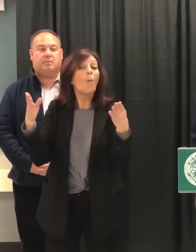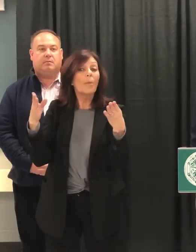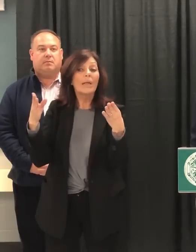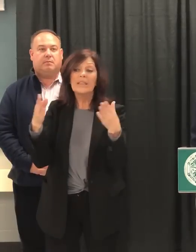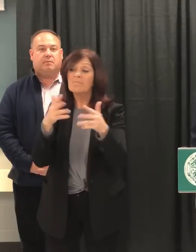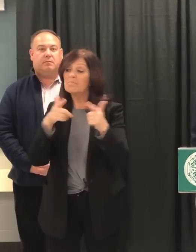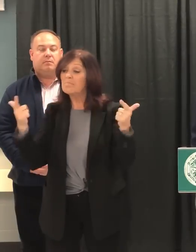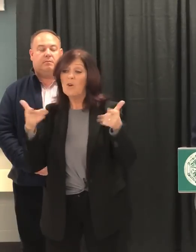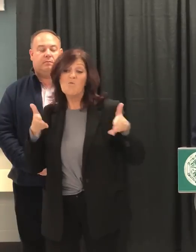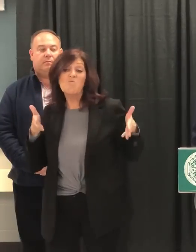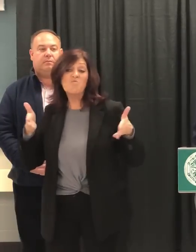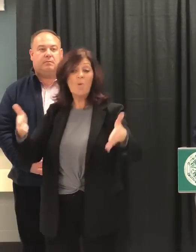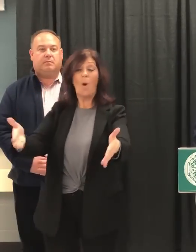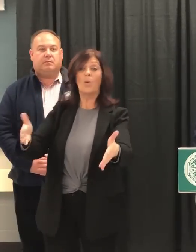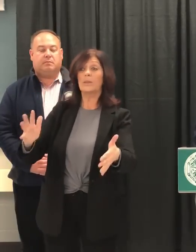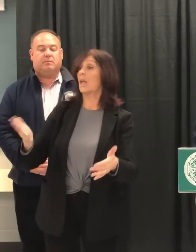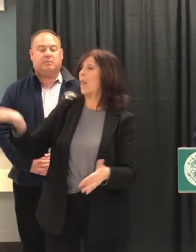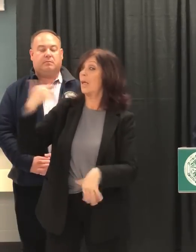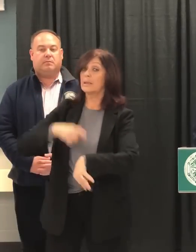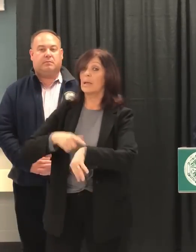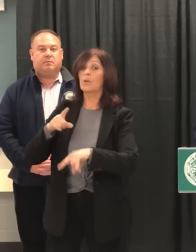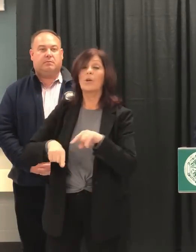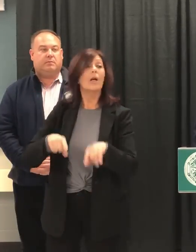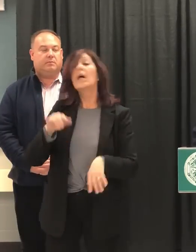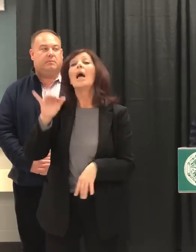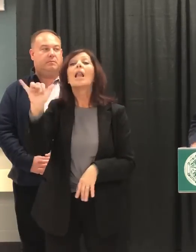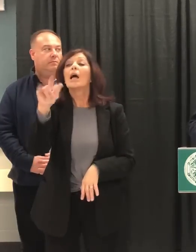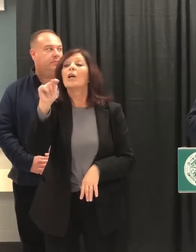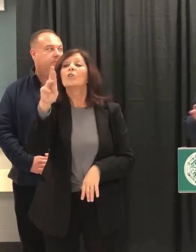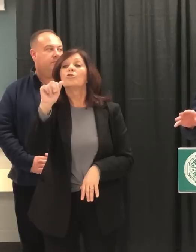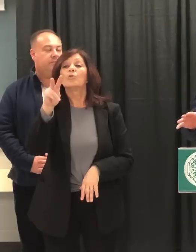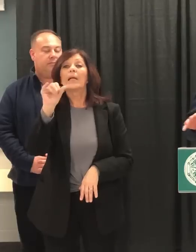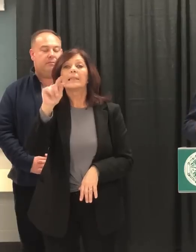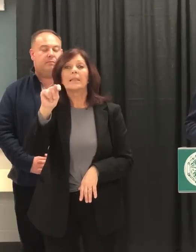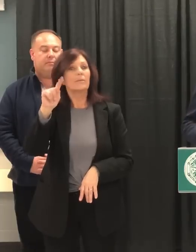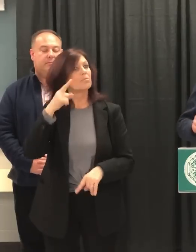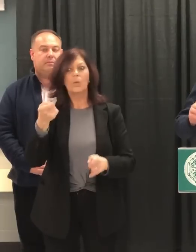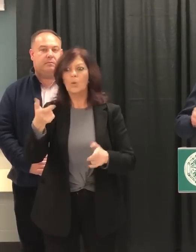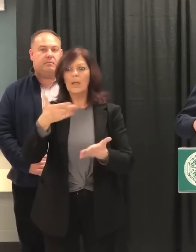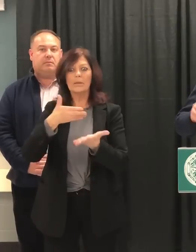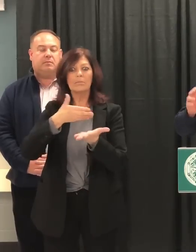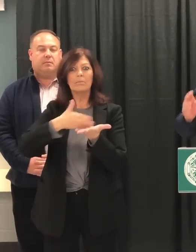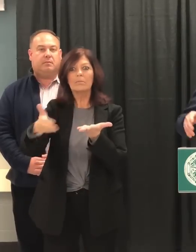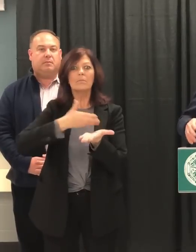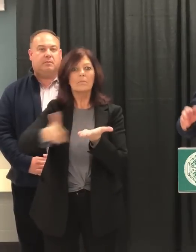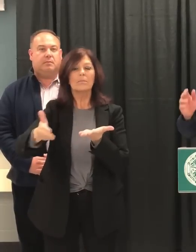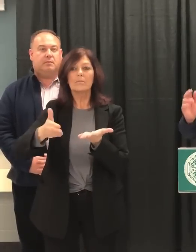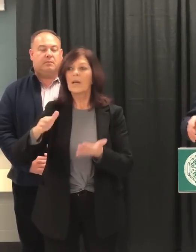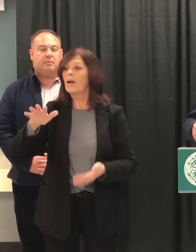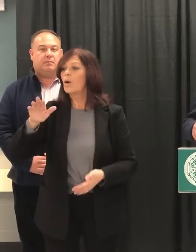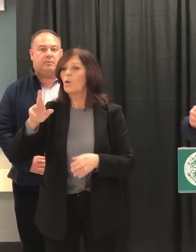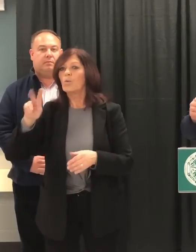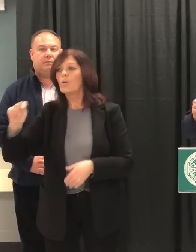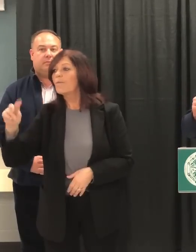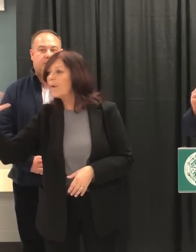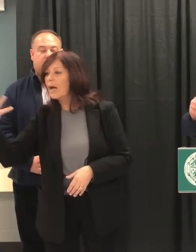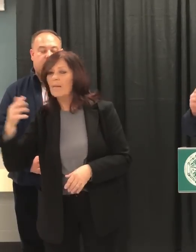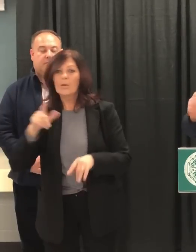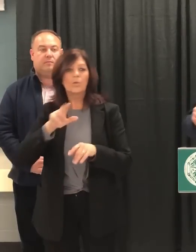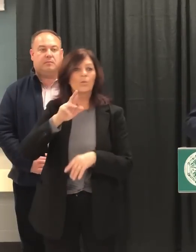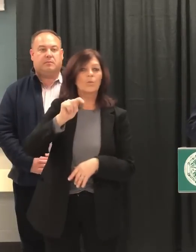major arterial roads that we did not last time, like Transit Road. That went very quickly. Even Route 5 and Route 20, we've had problems with them, but